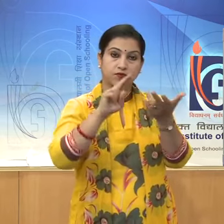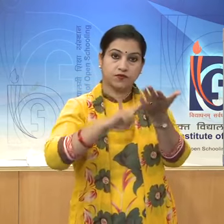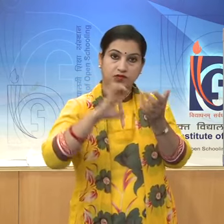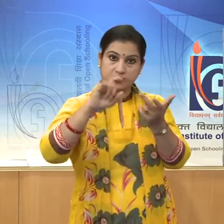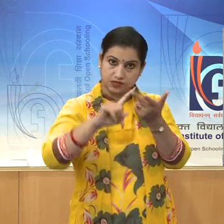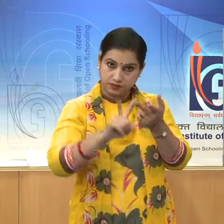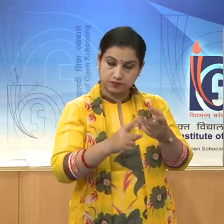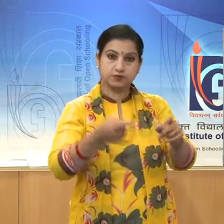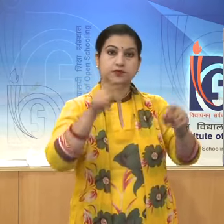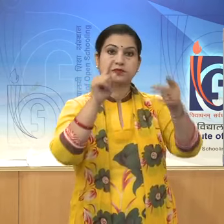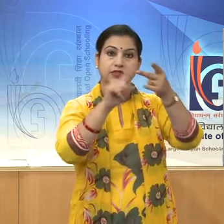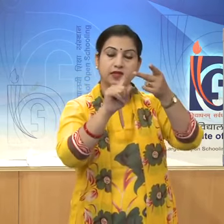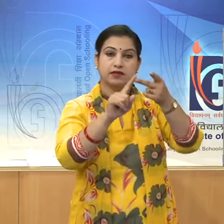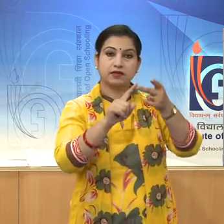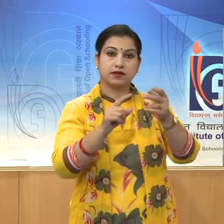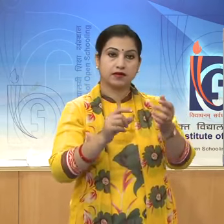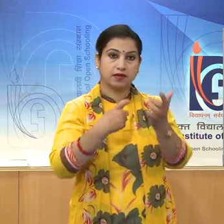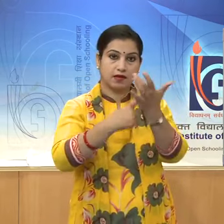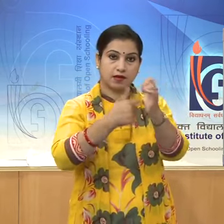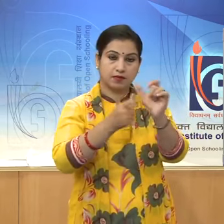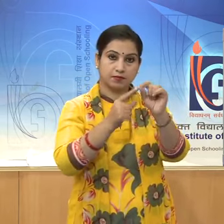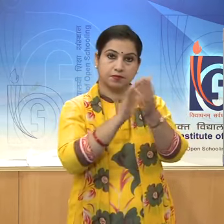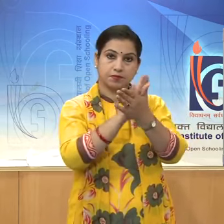Raphael and Michelangelo.